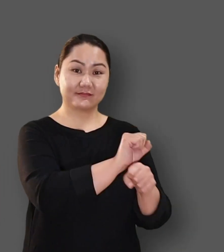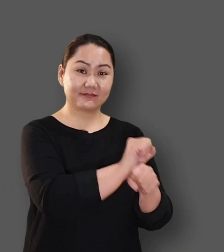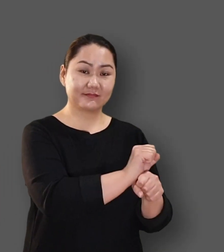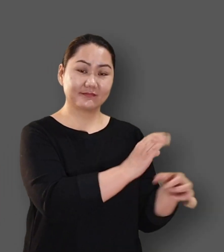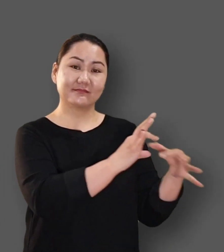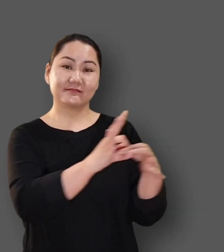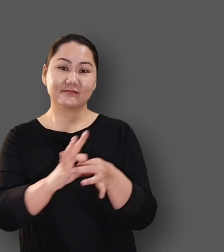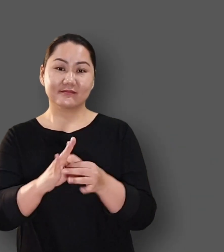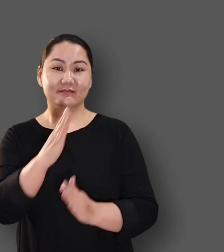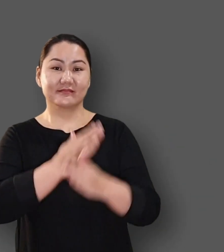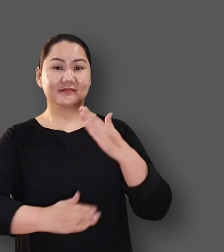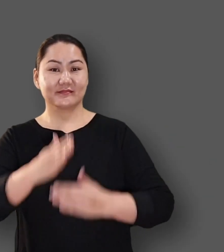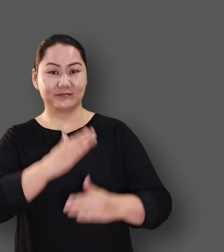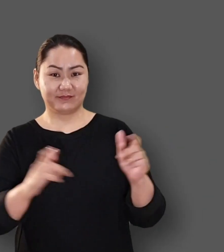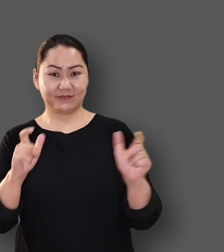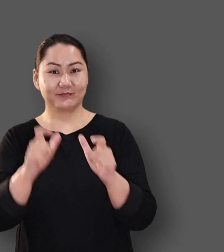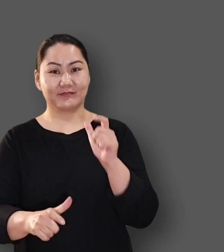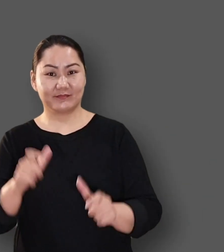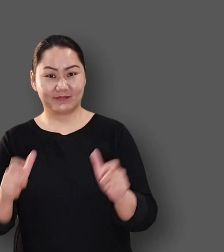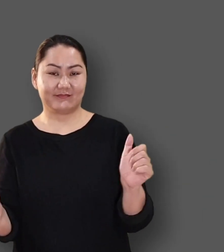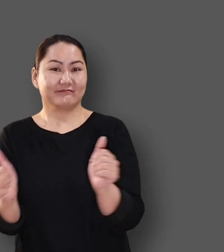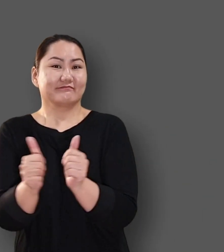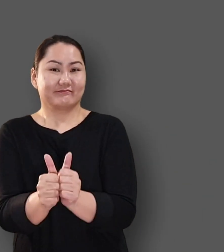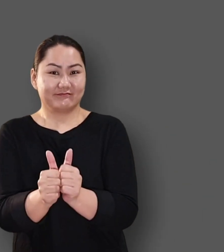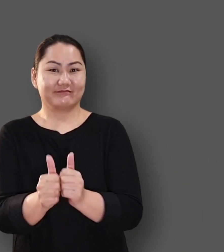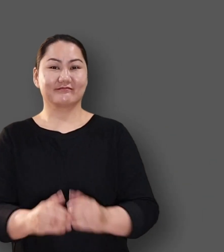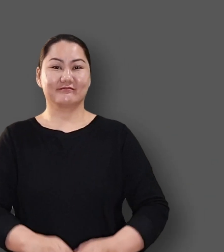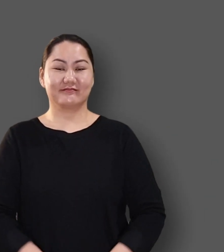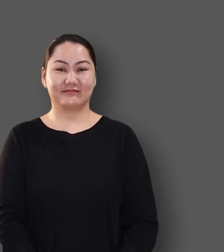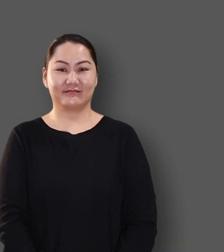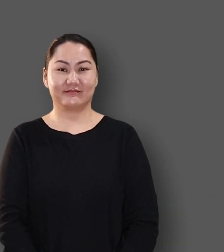working in partnership with persons with disabilities.